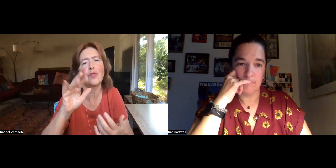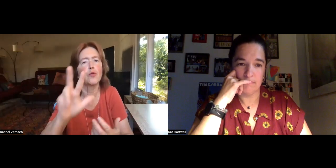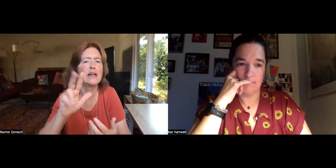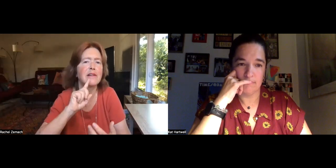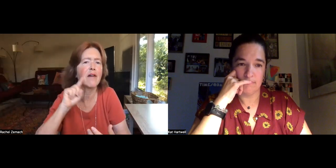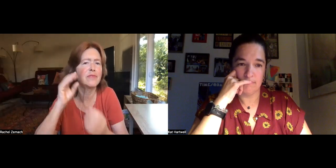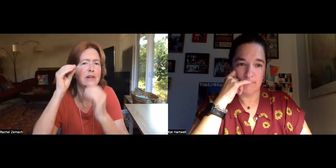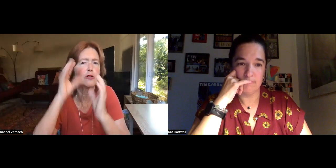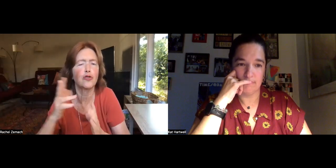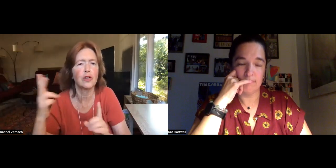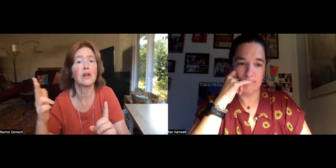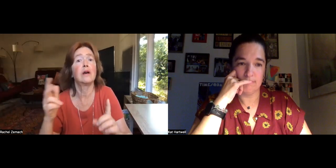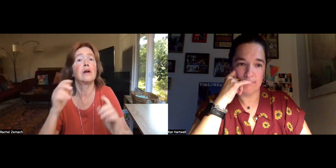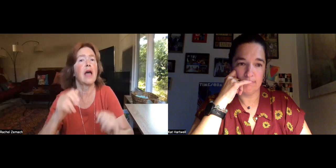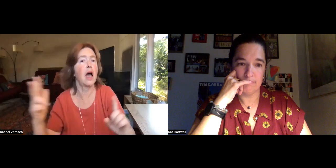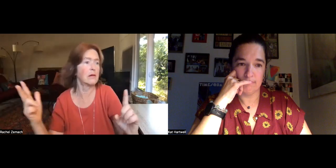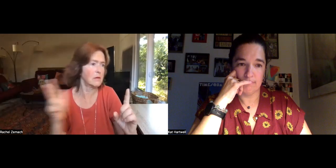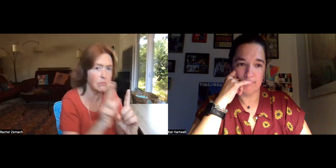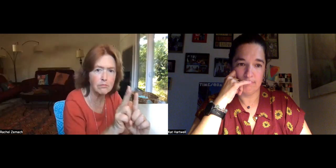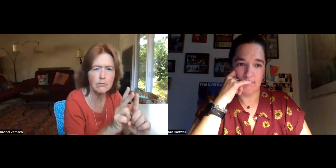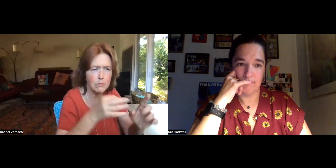three deaf teachers can